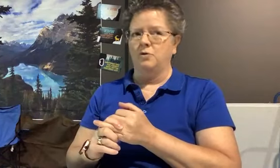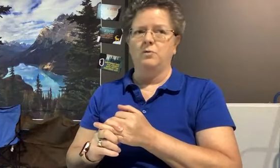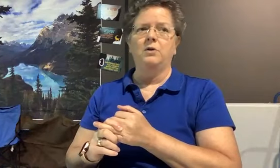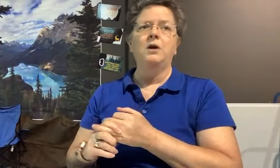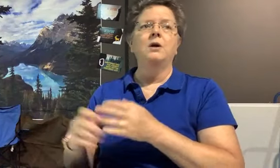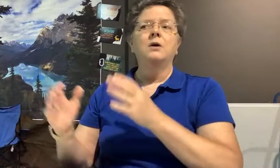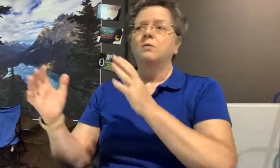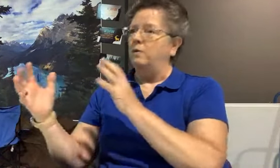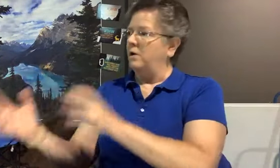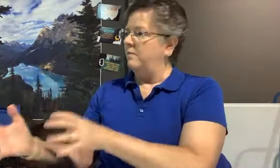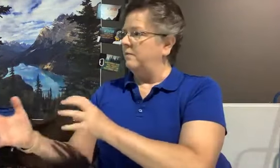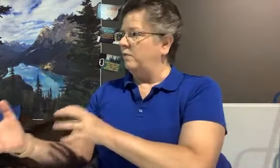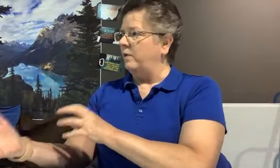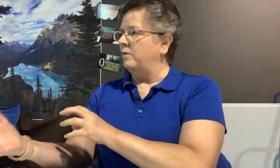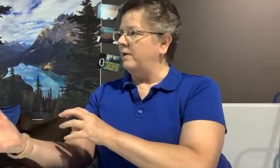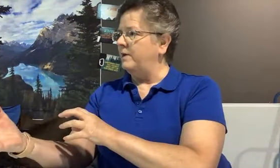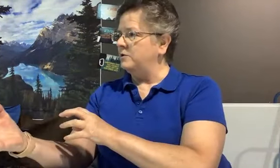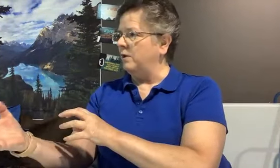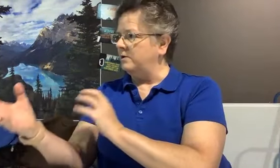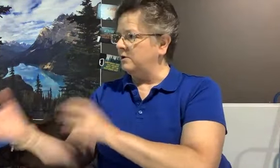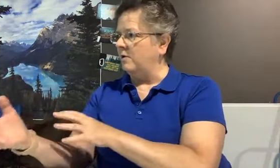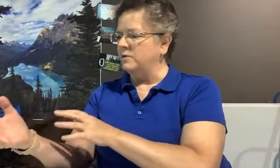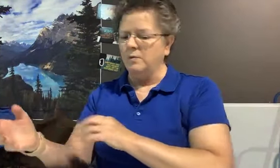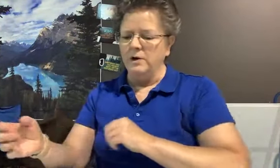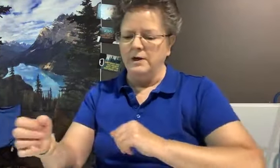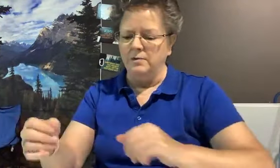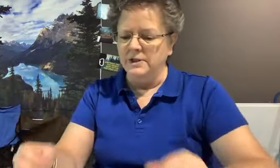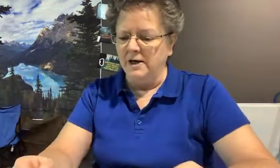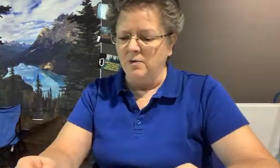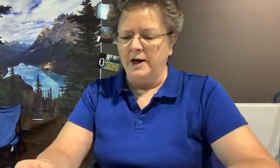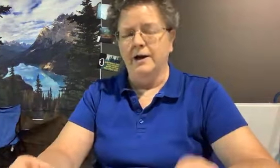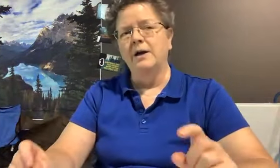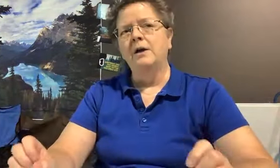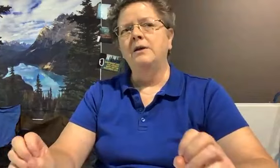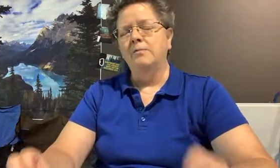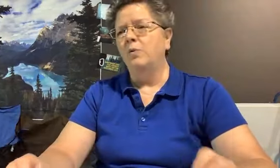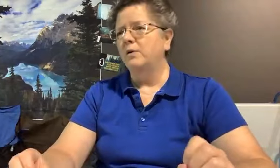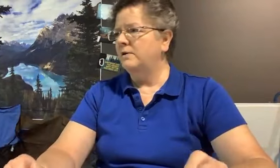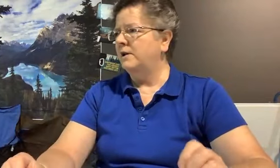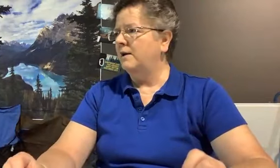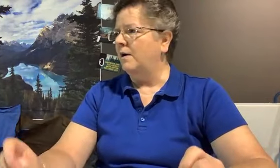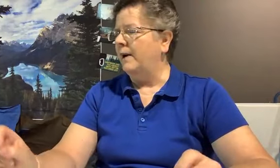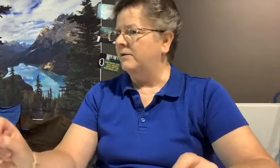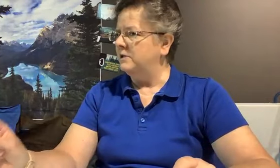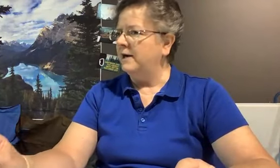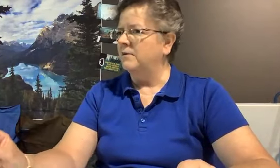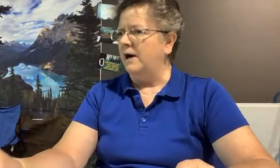Joel, we don't want to miss one. So that's why we're ending with Zechariah. The important thing about